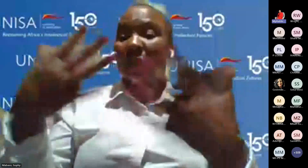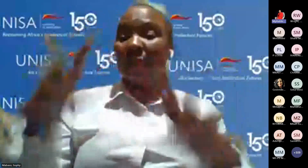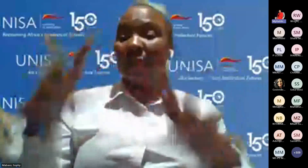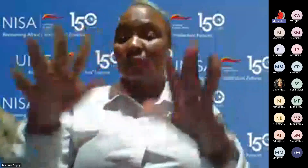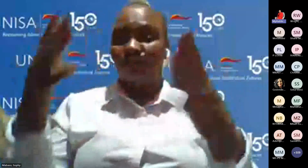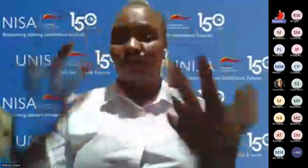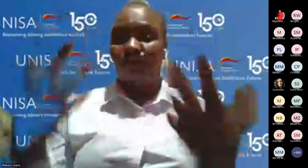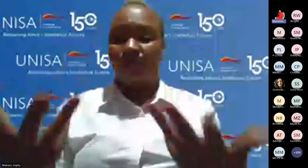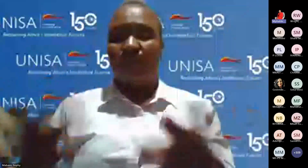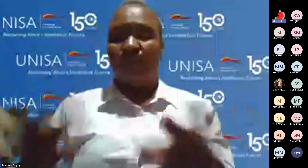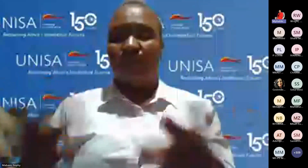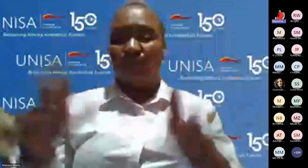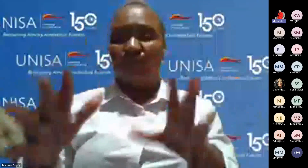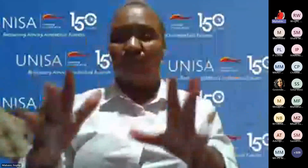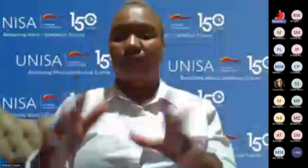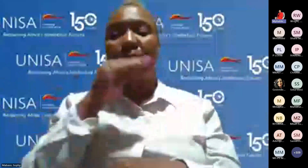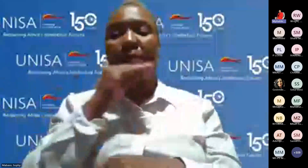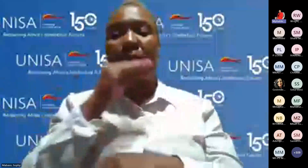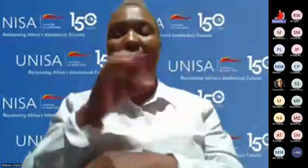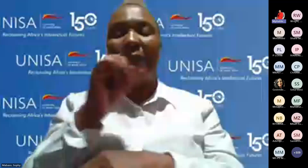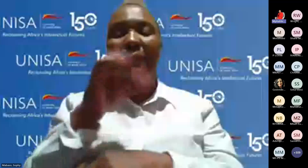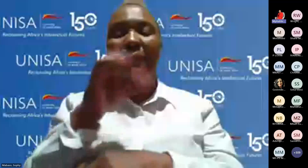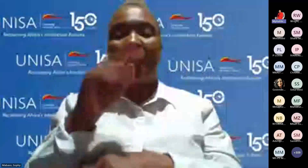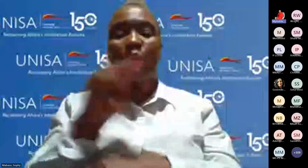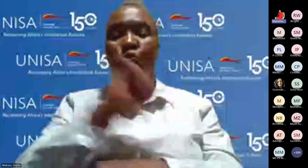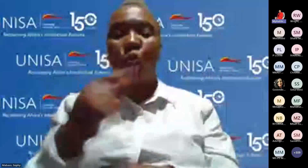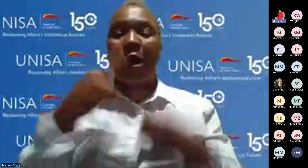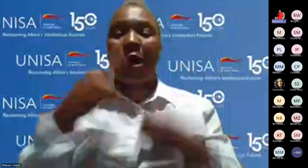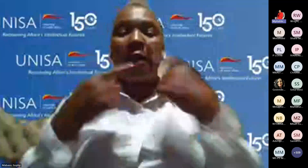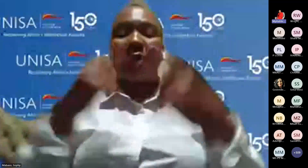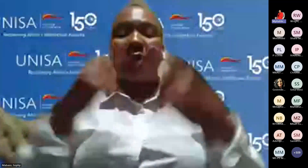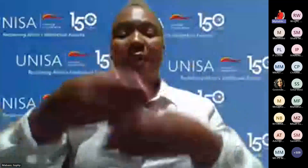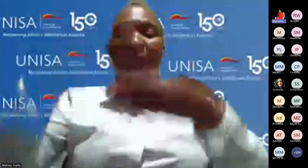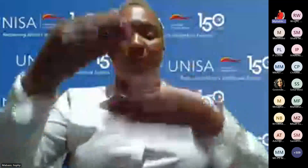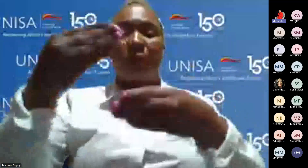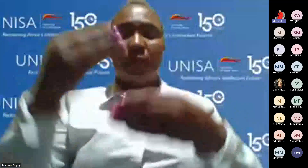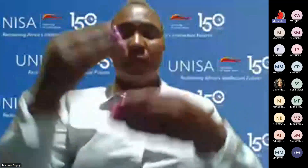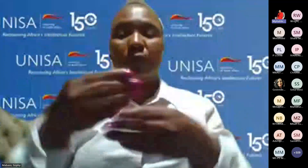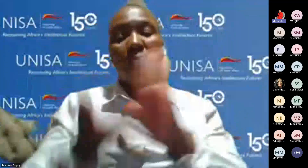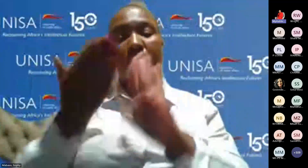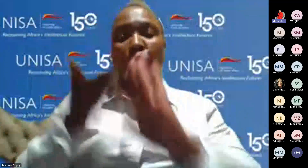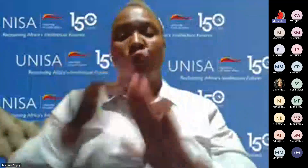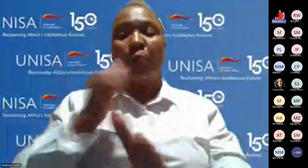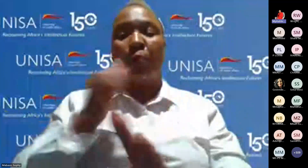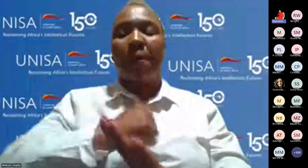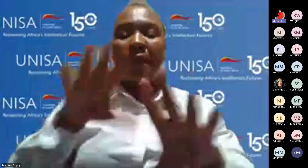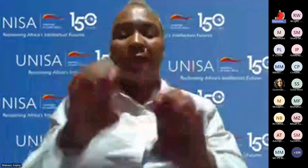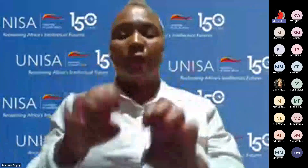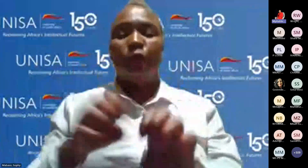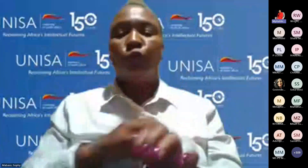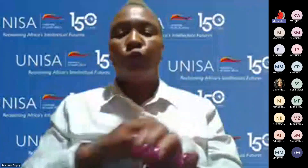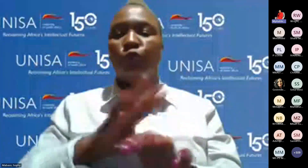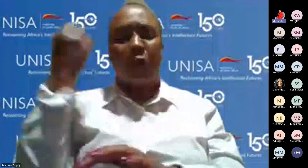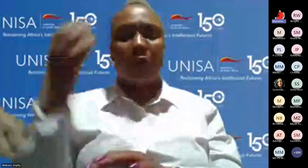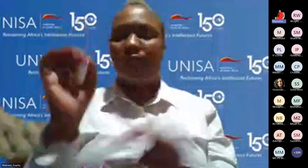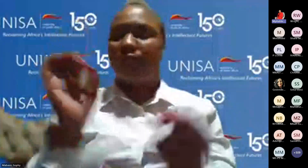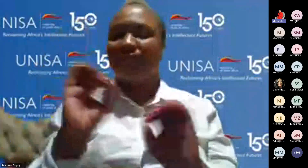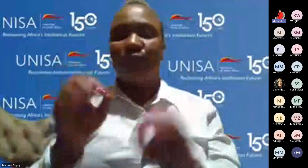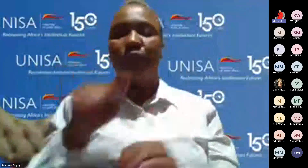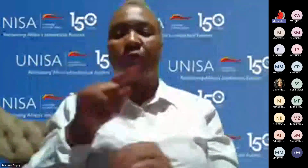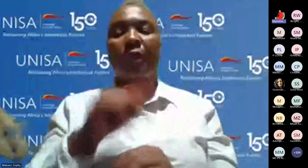now scan your script to upload to My Exams. You should not forget that.